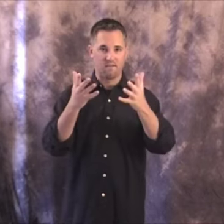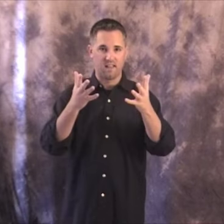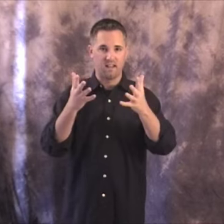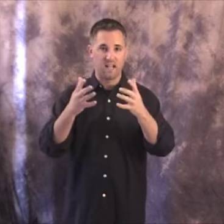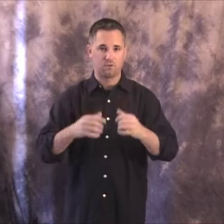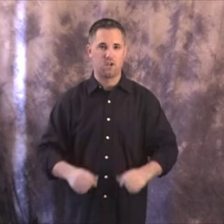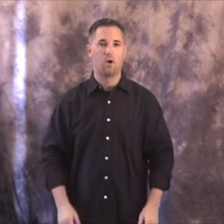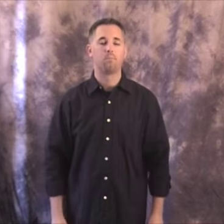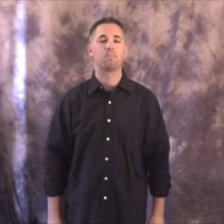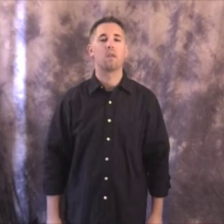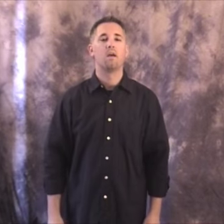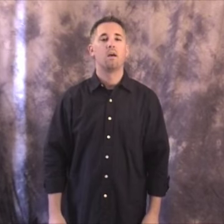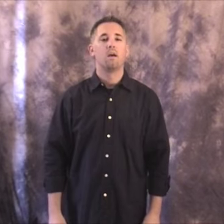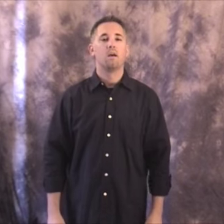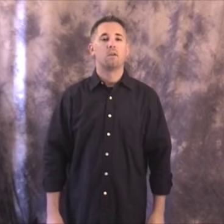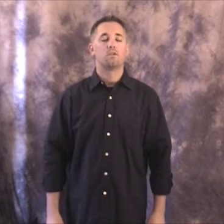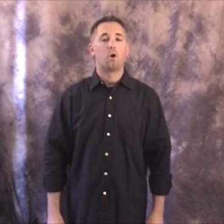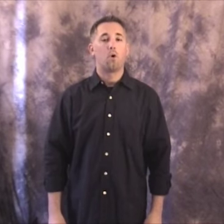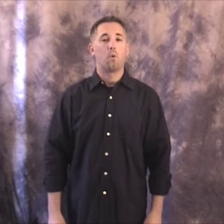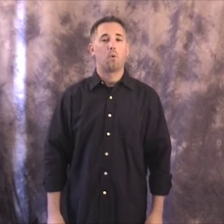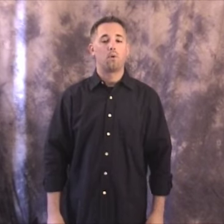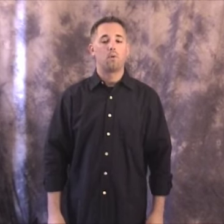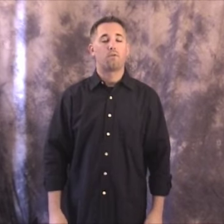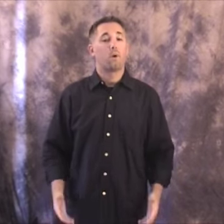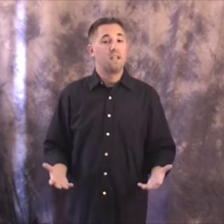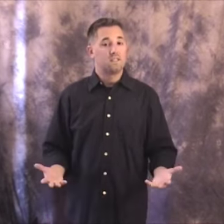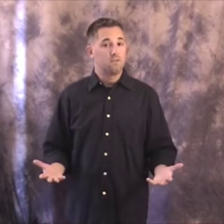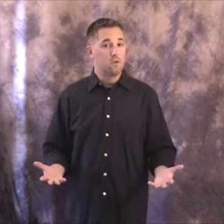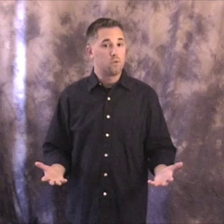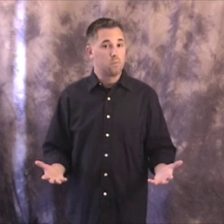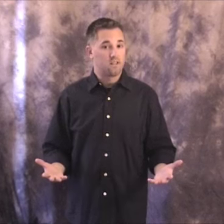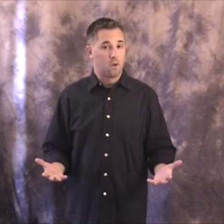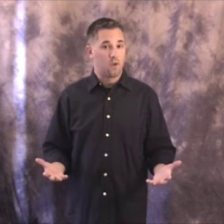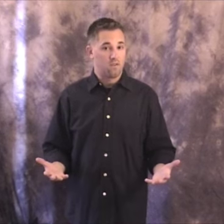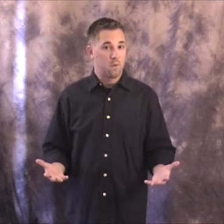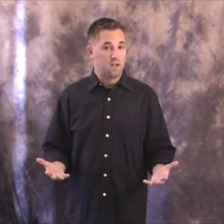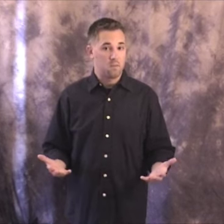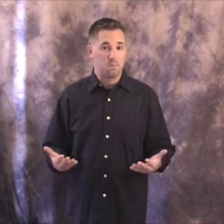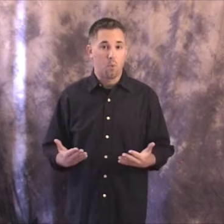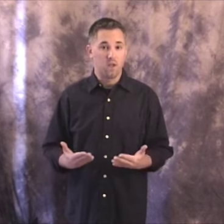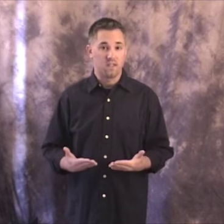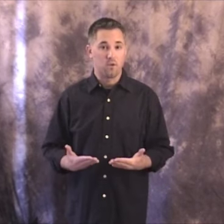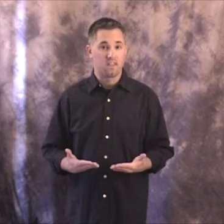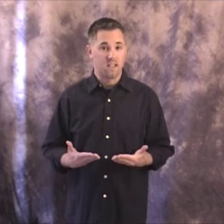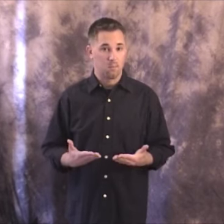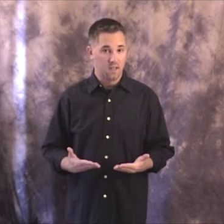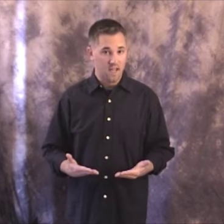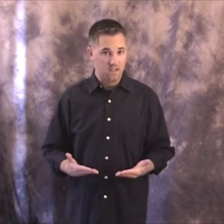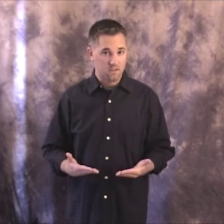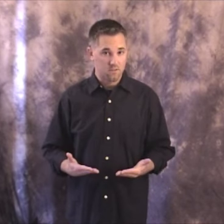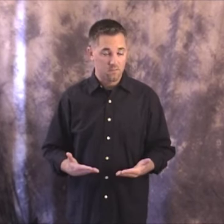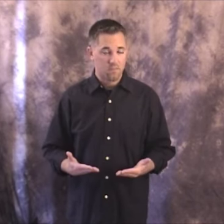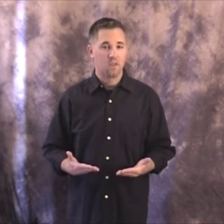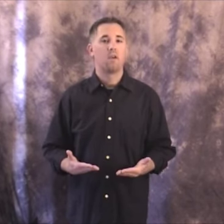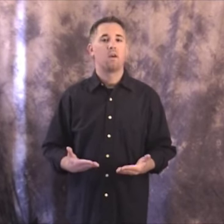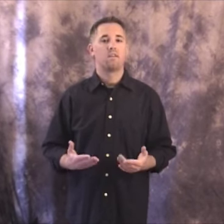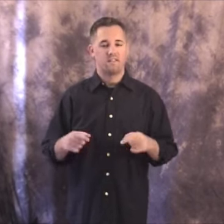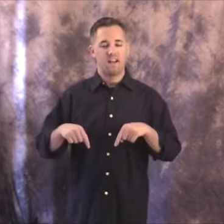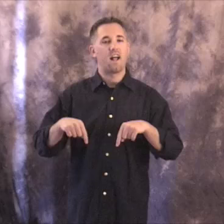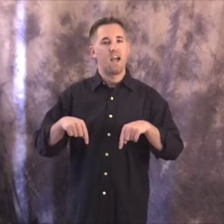that little extra help. So for ease of use, because I want everybody to be pointing to the same place, Stan and I